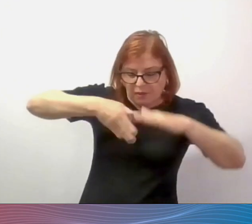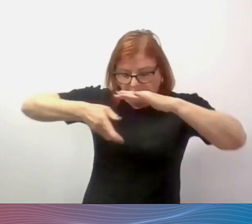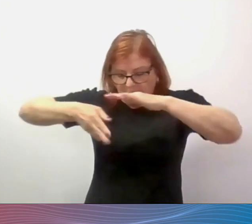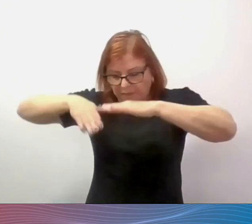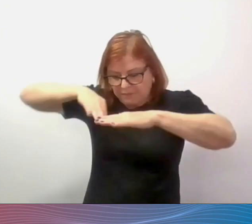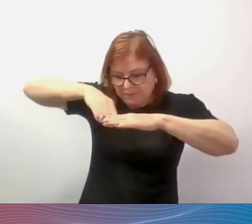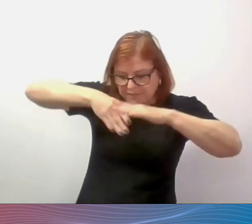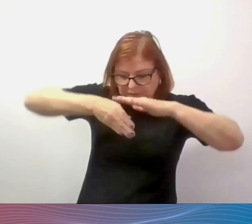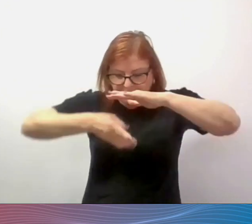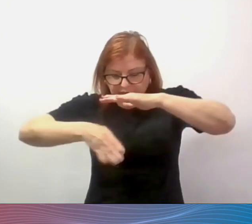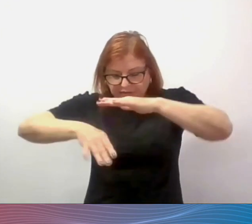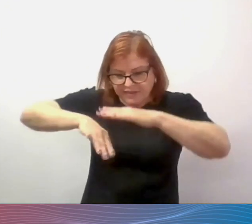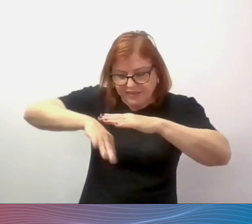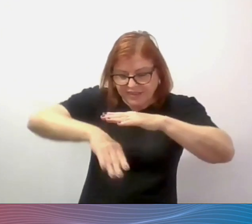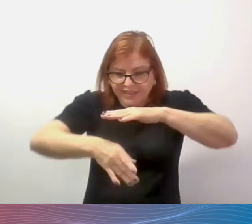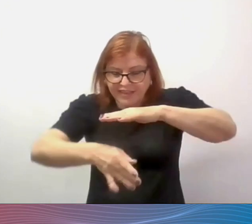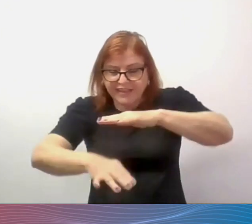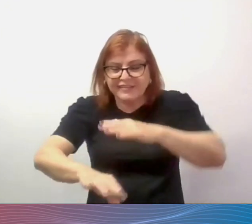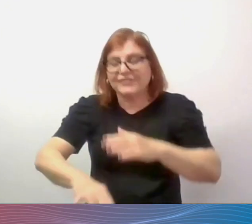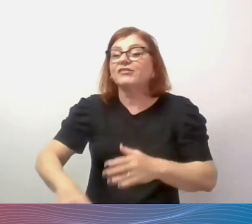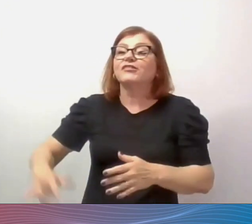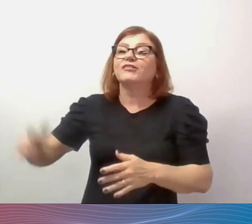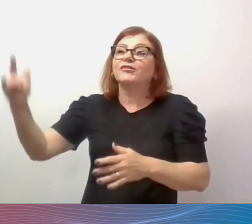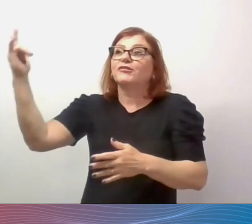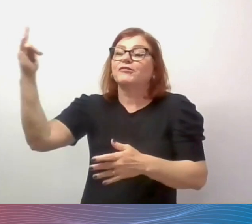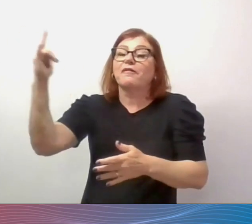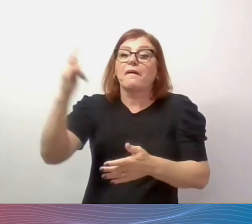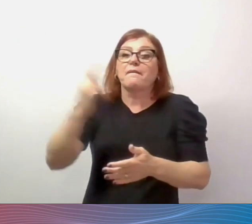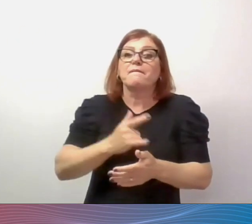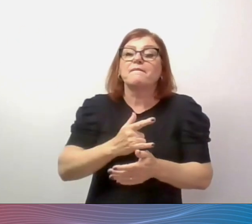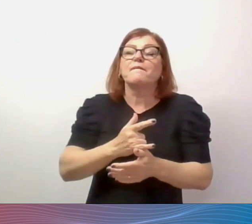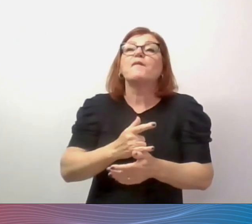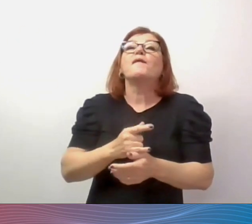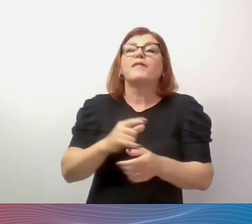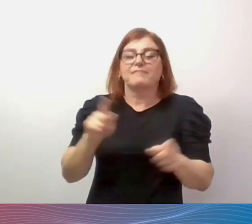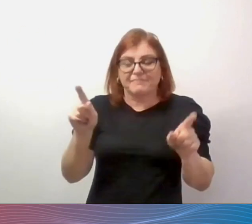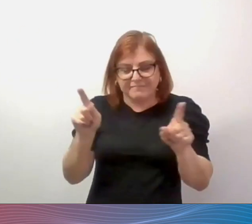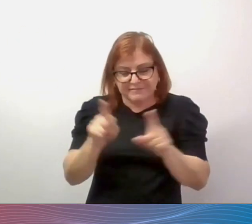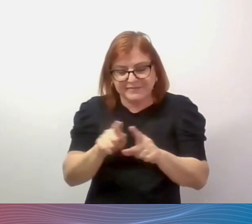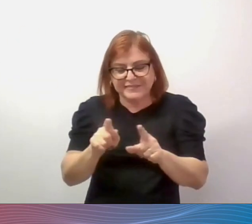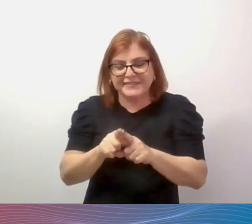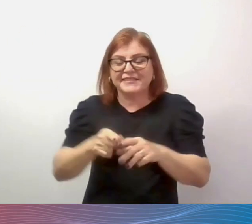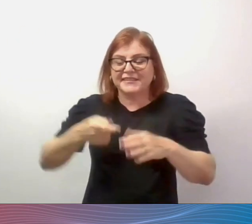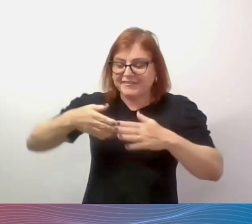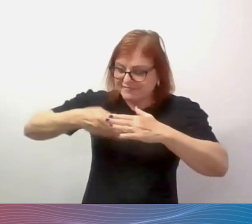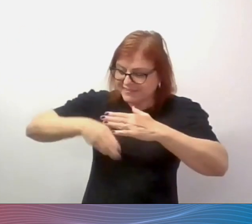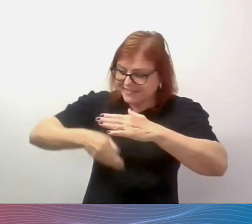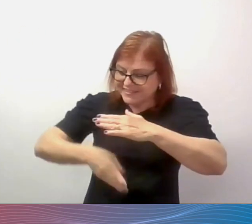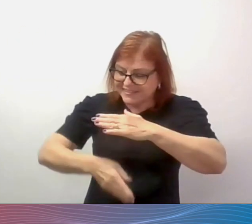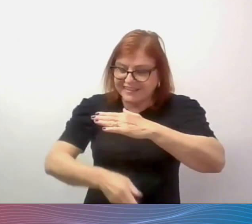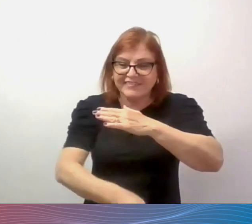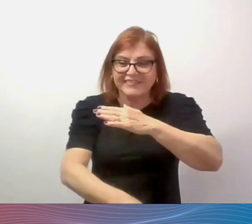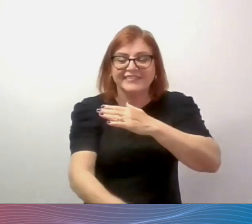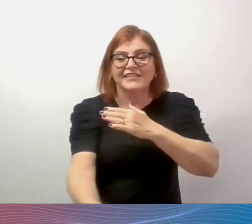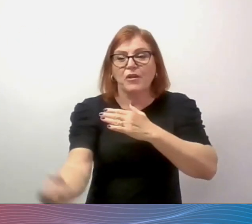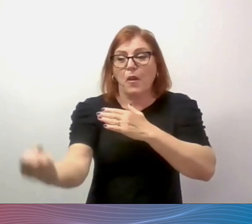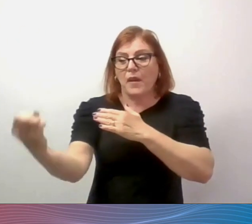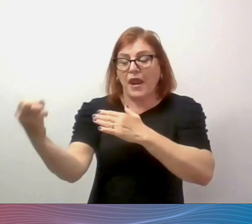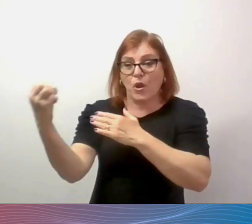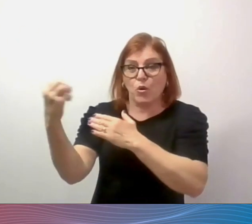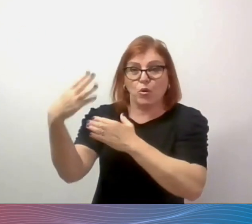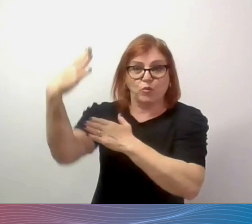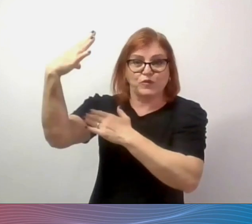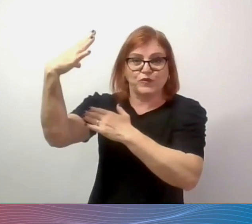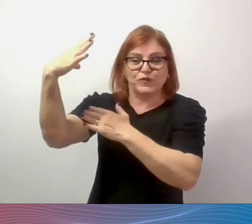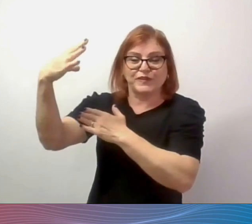própria luz. You will be immersed in light. Todo canto é amor, todo canto é luz. Everywhere